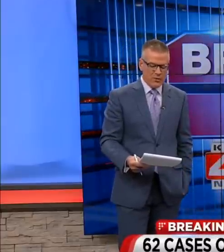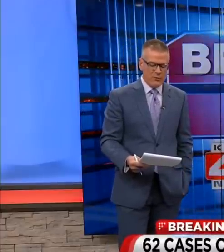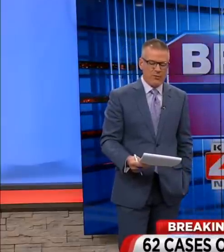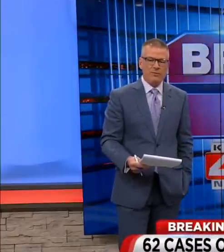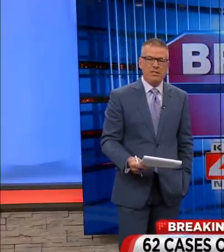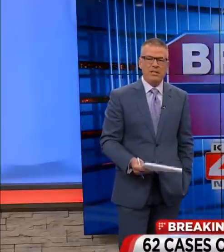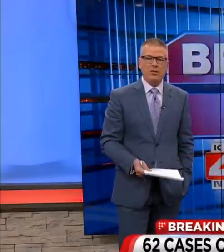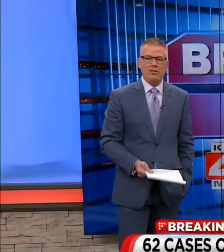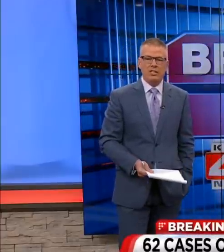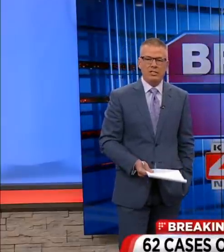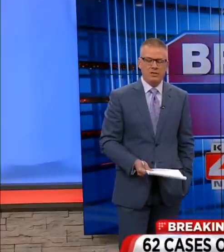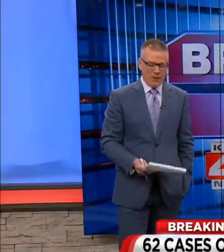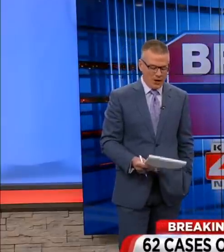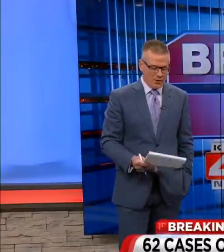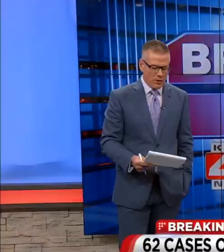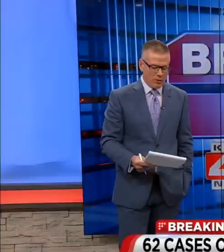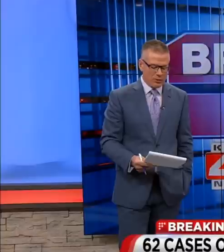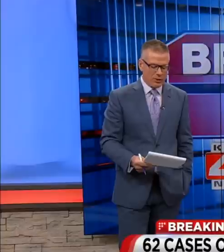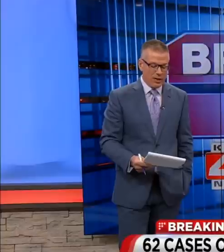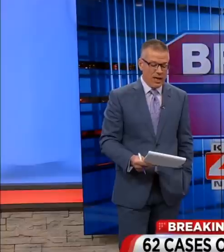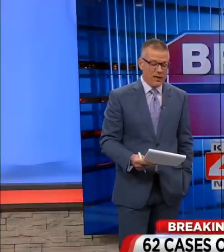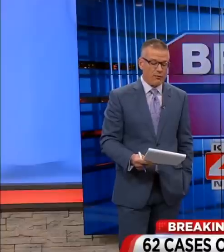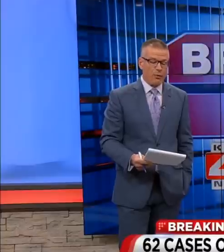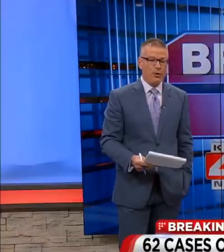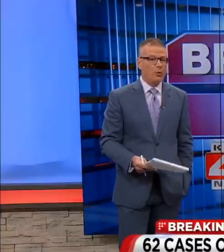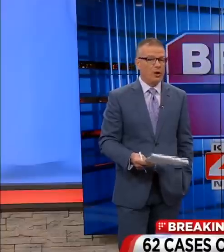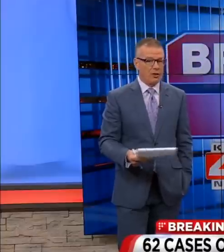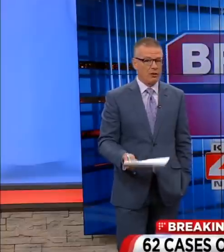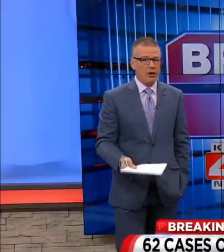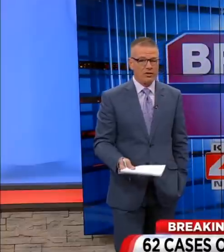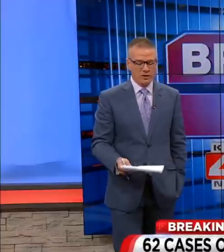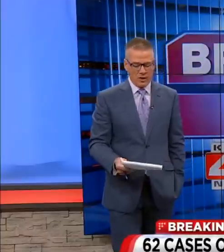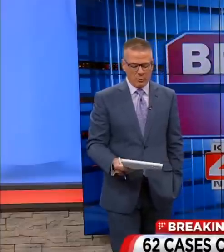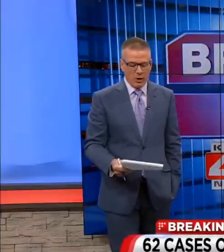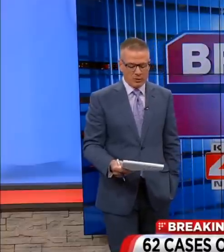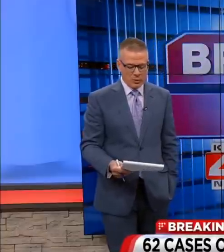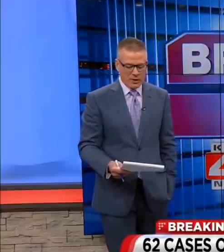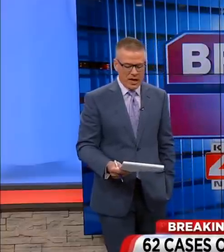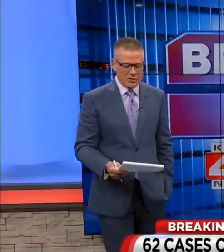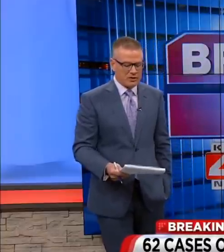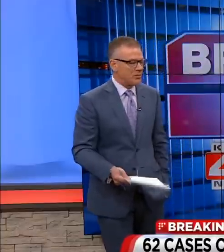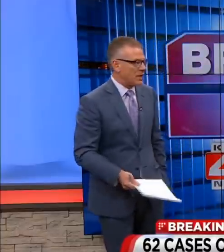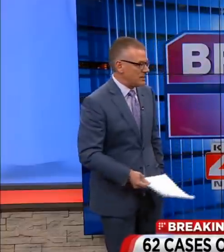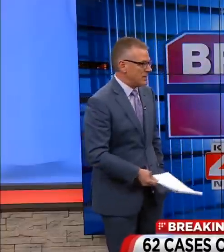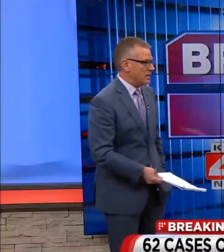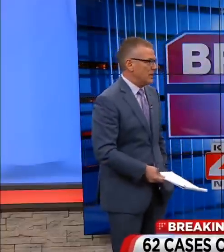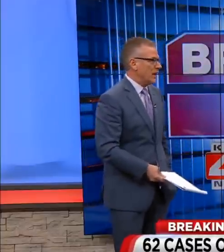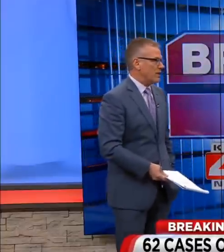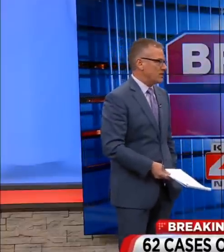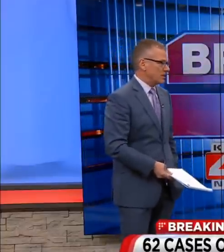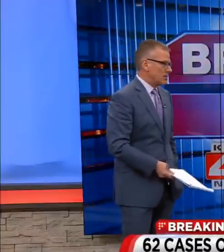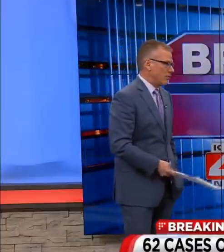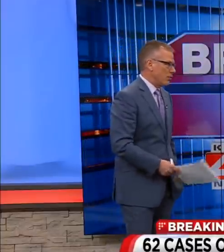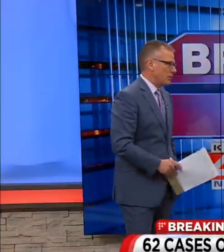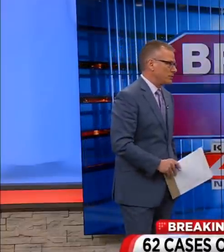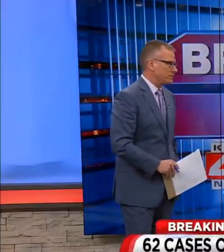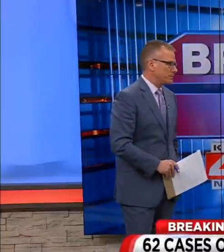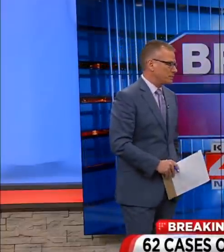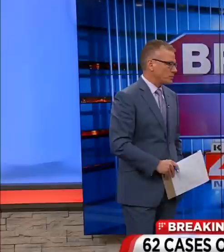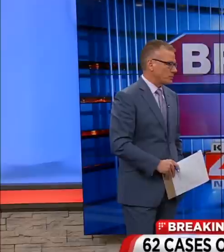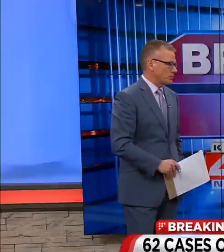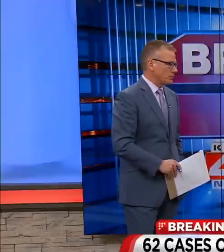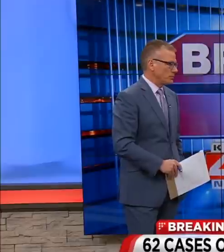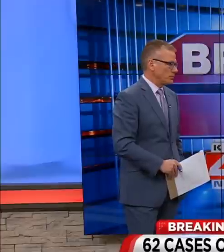kids, 15 are 65 and older, and 41, the largest number, are between the ages of 19 and 64.